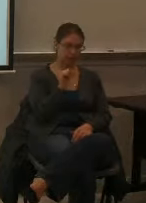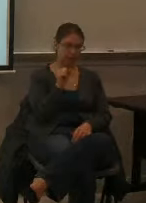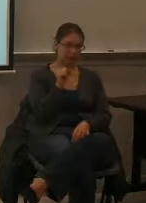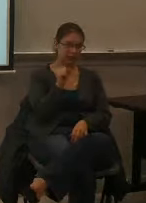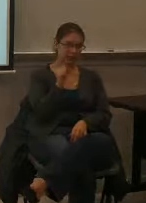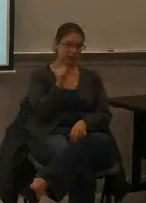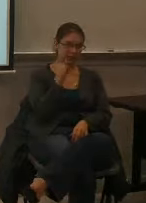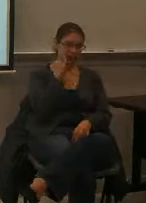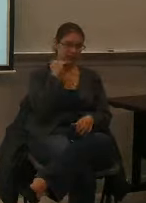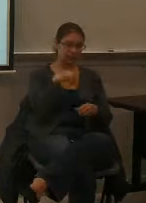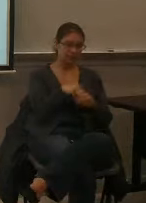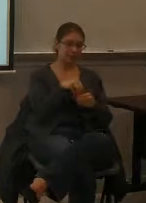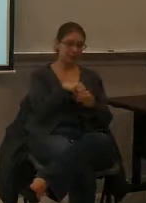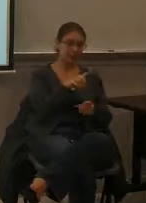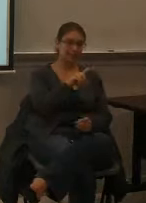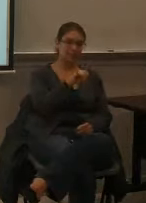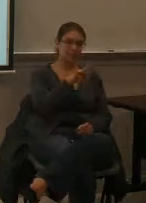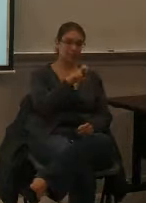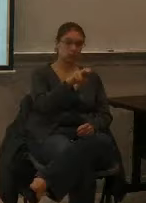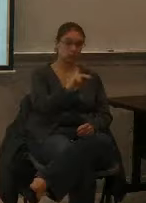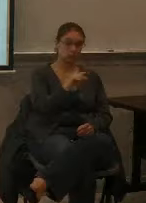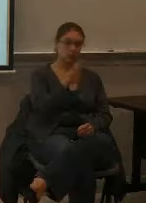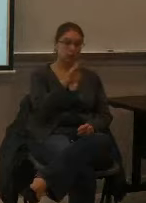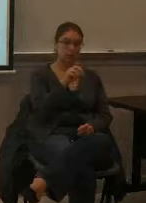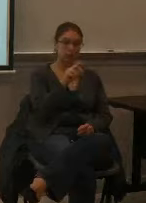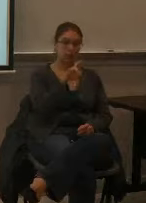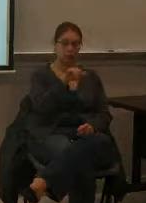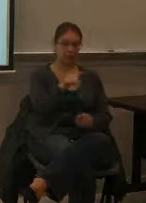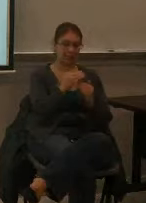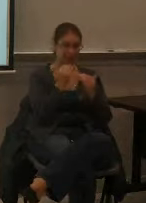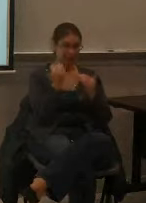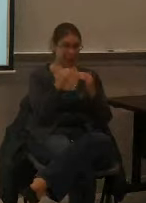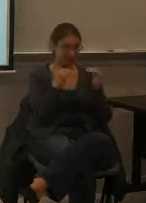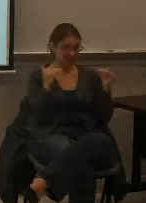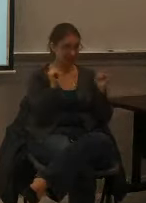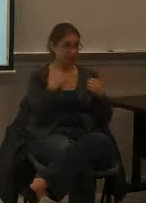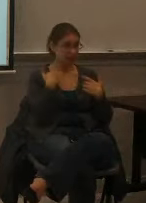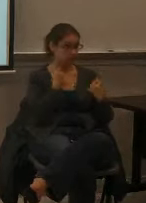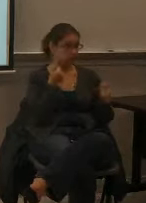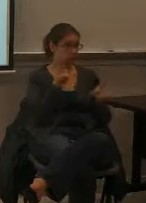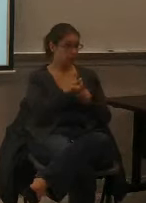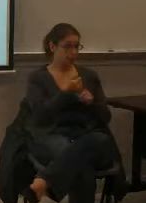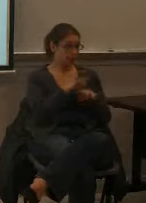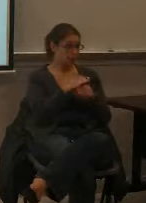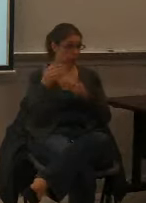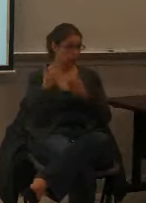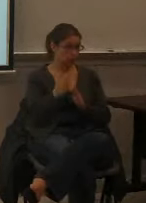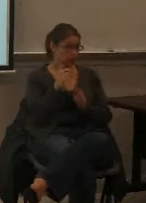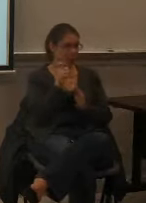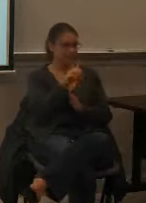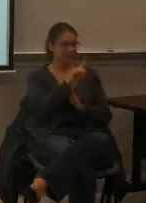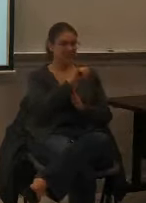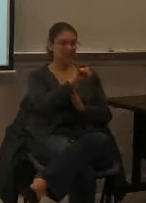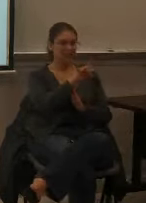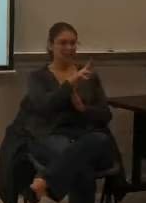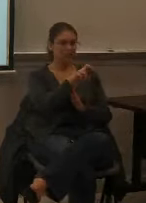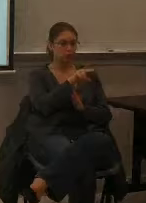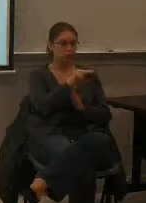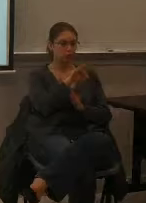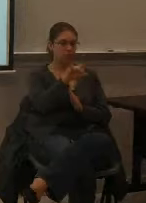inside the diffusion boundary layer, they could have a strong effect on their neighbors, right? Because the diffusion flux rates are quite